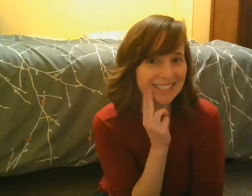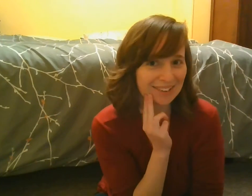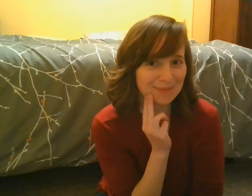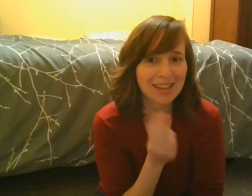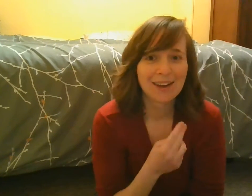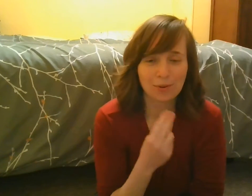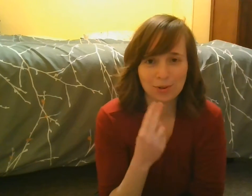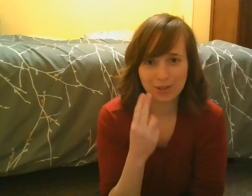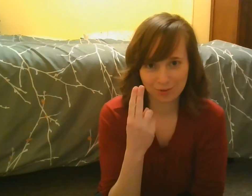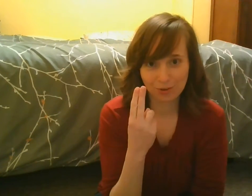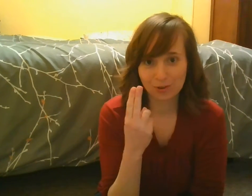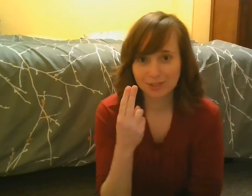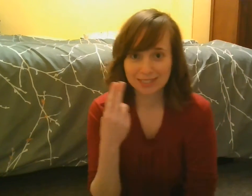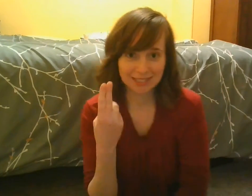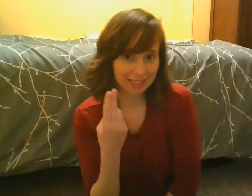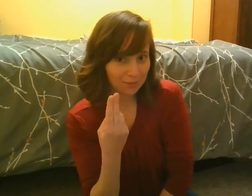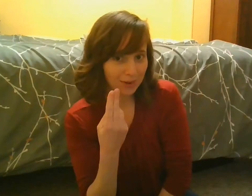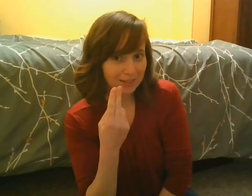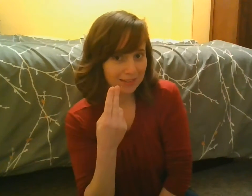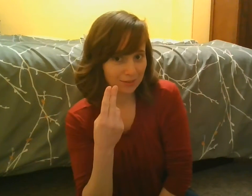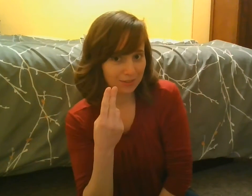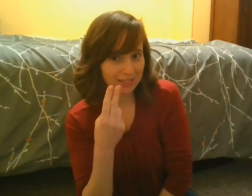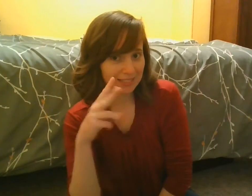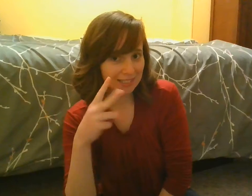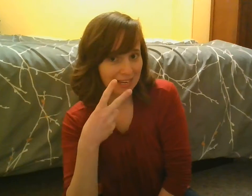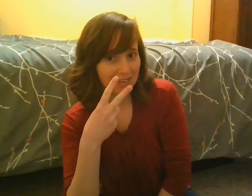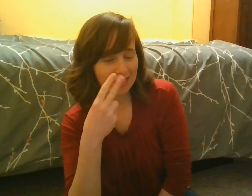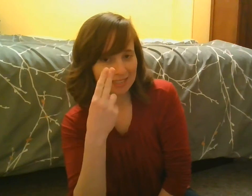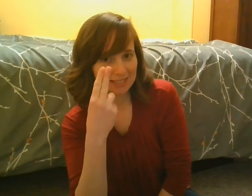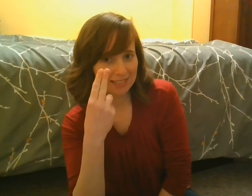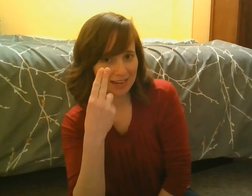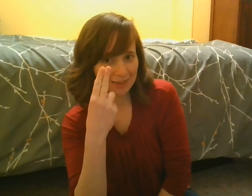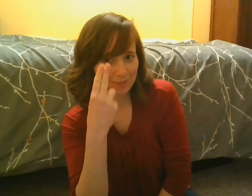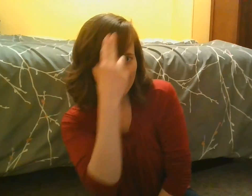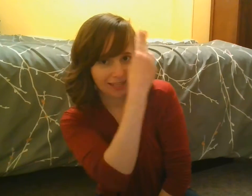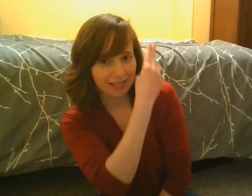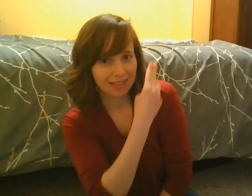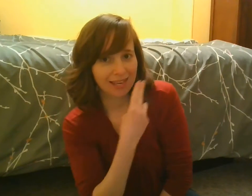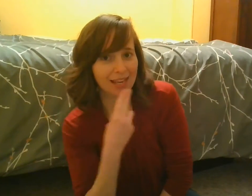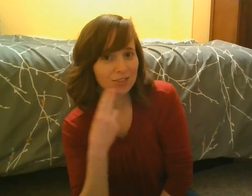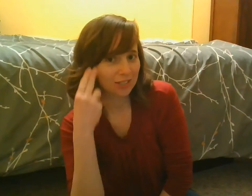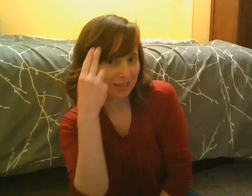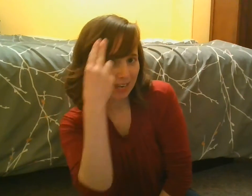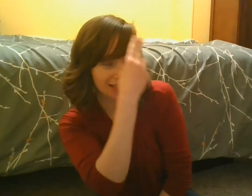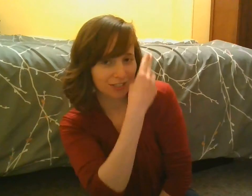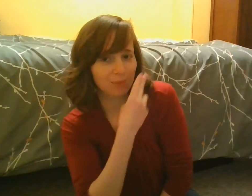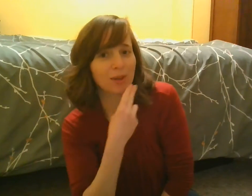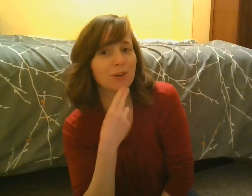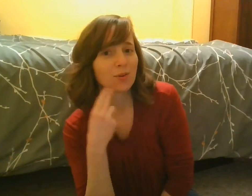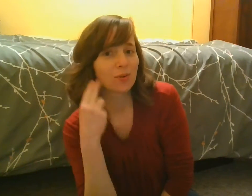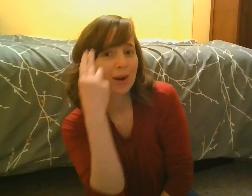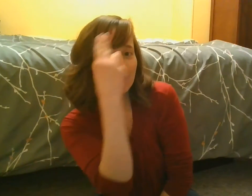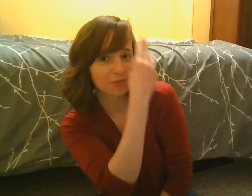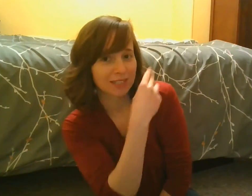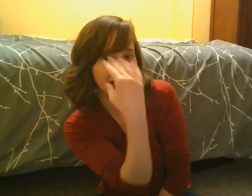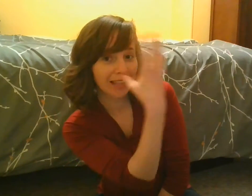Handsome. Or the second way to do this is to kind of make like the H hand shape kind of go around the face, kind of like